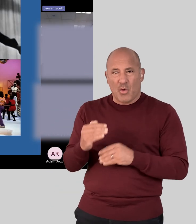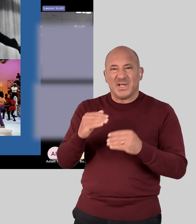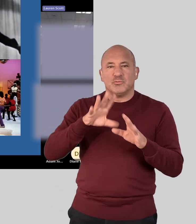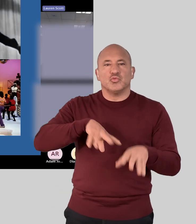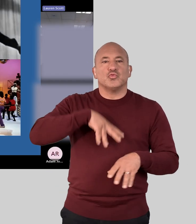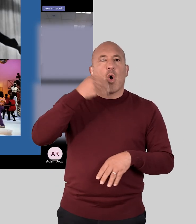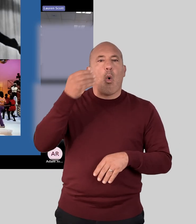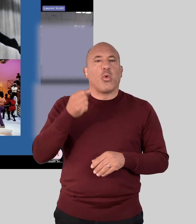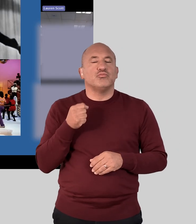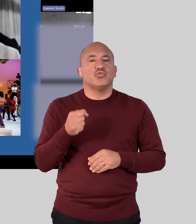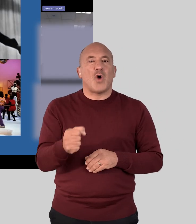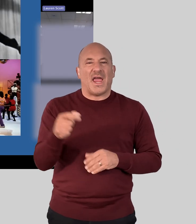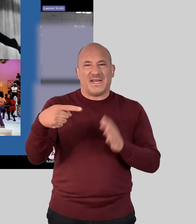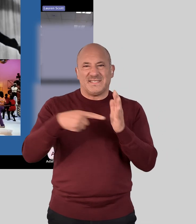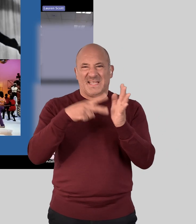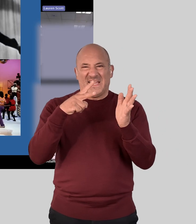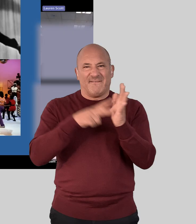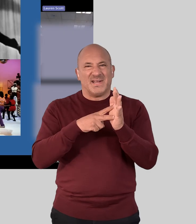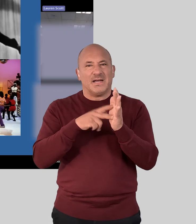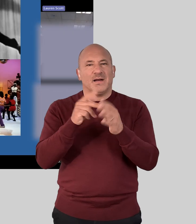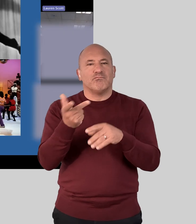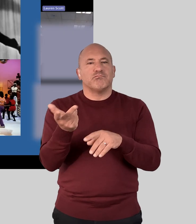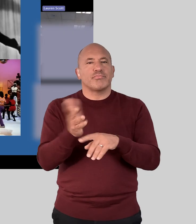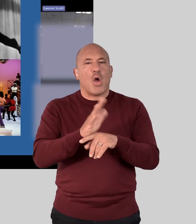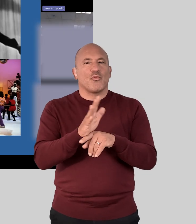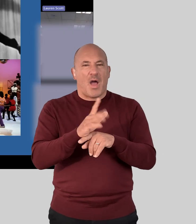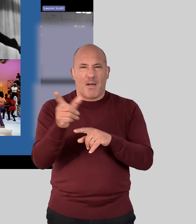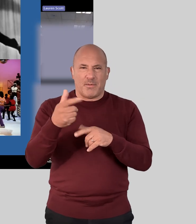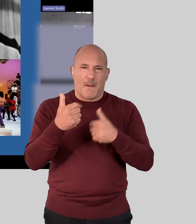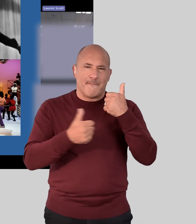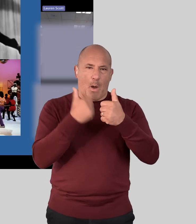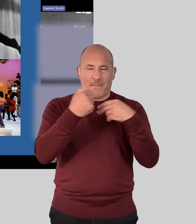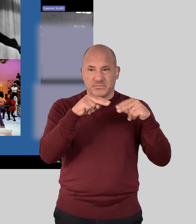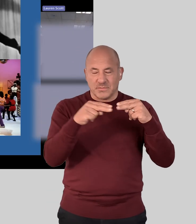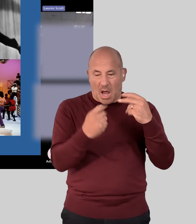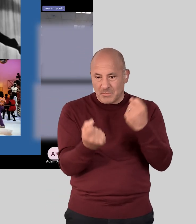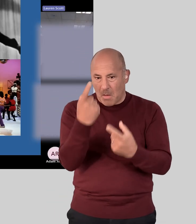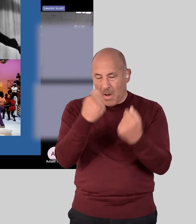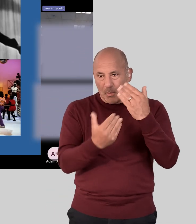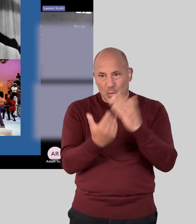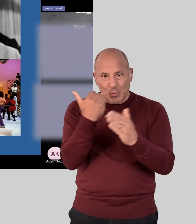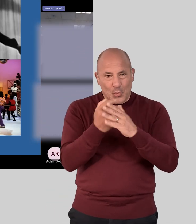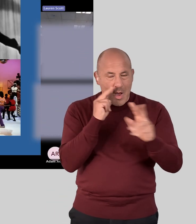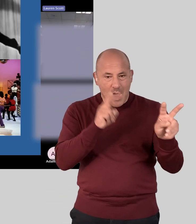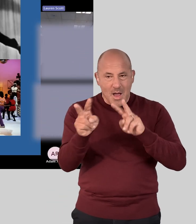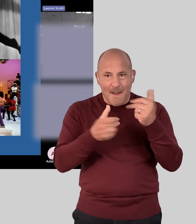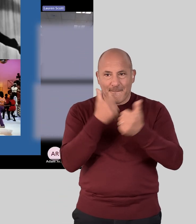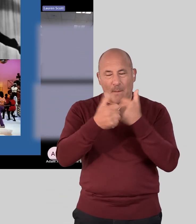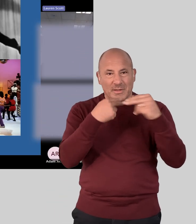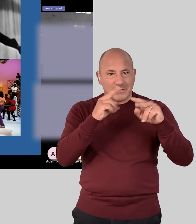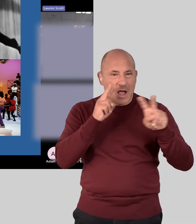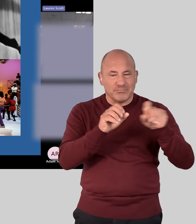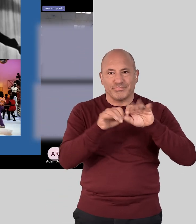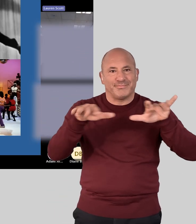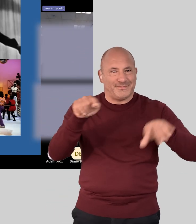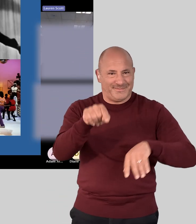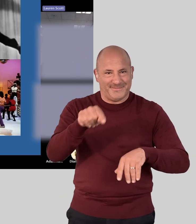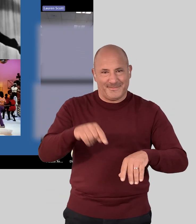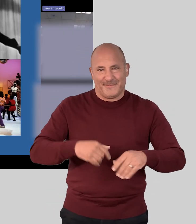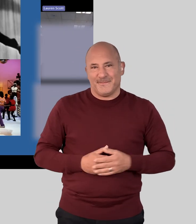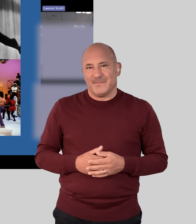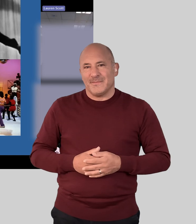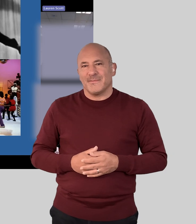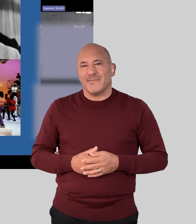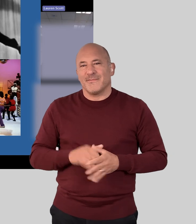And below that is Soul Train, which is a TV show in which we would see a lot of these sort of popular dances